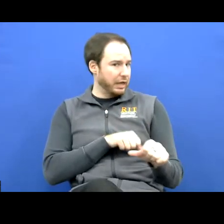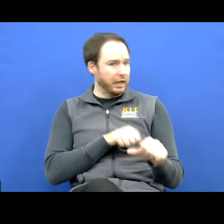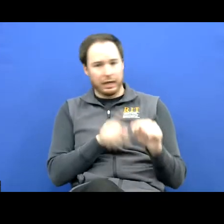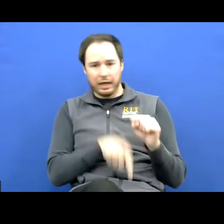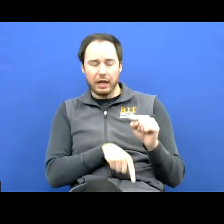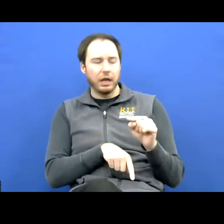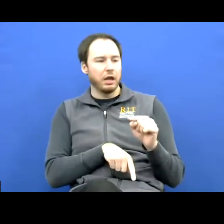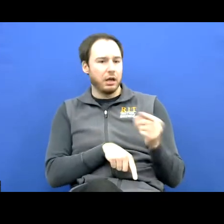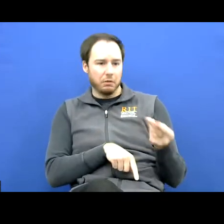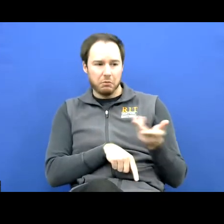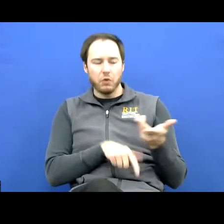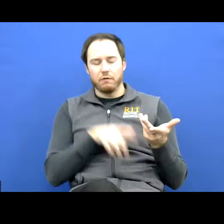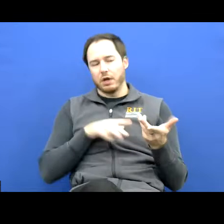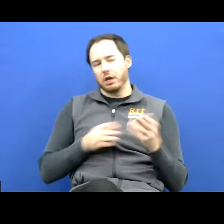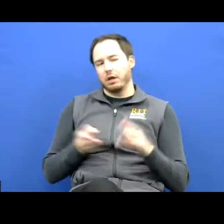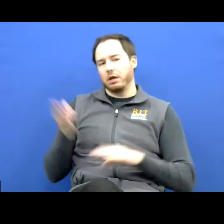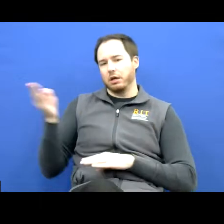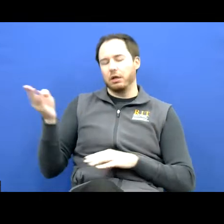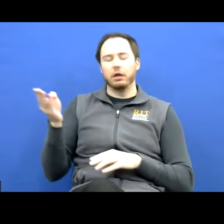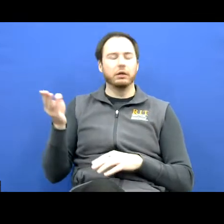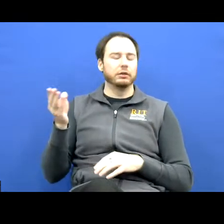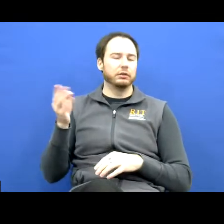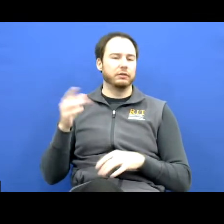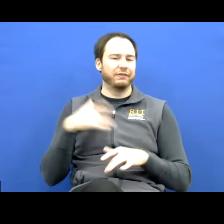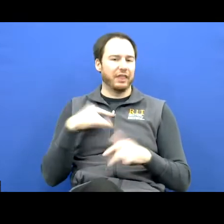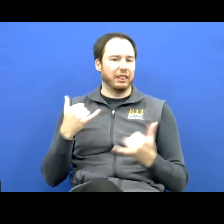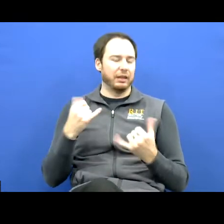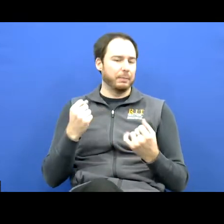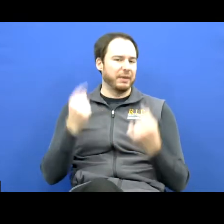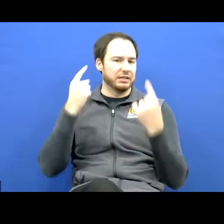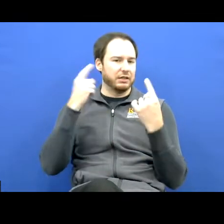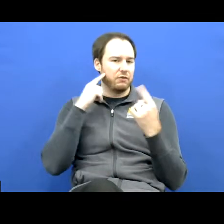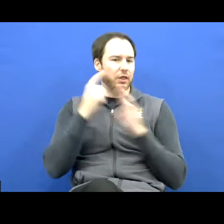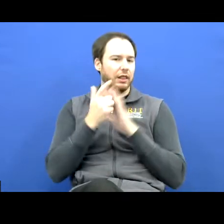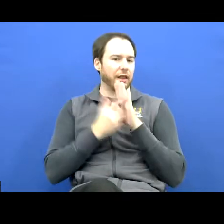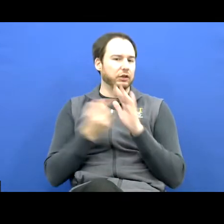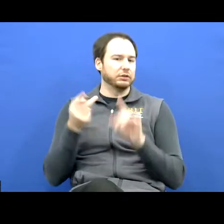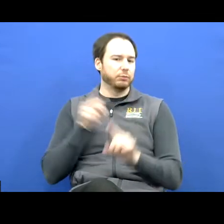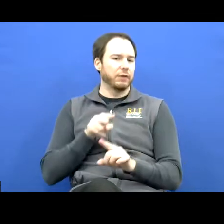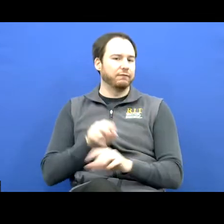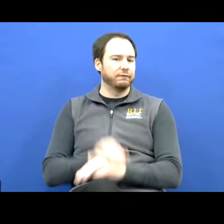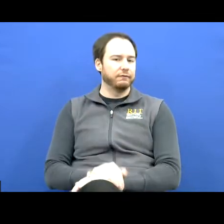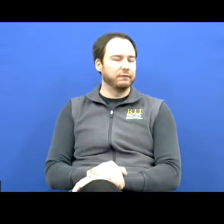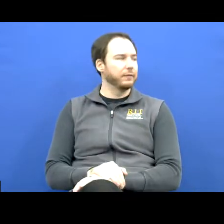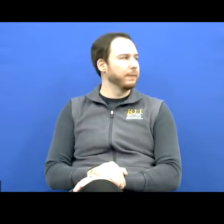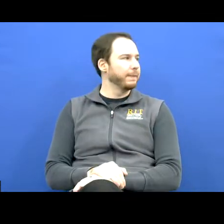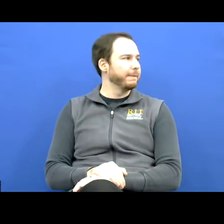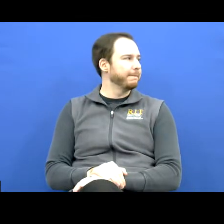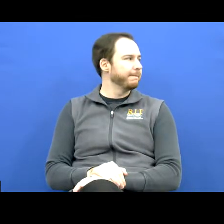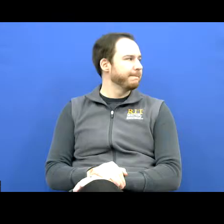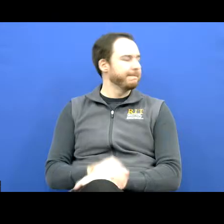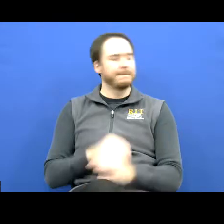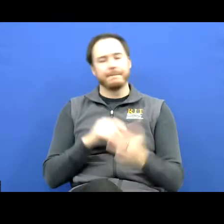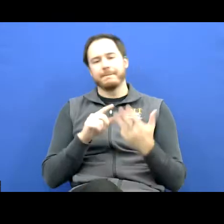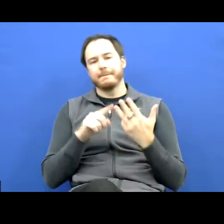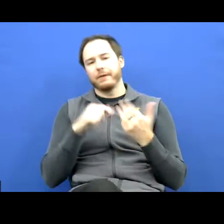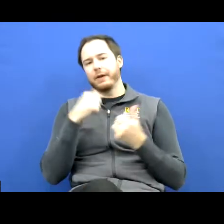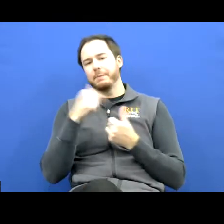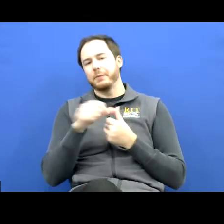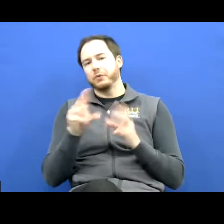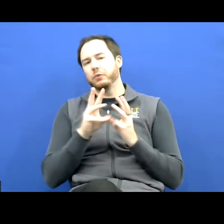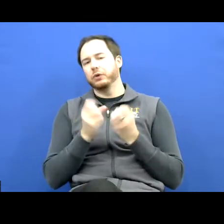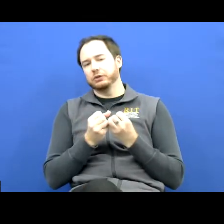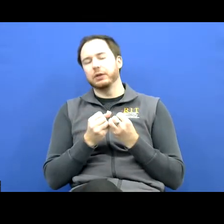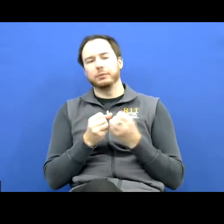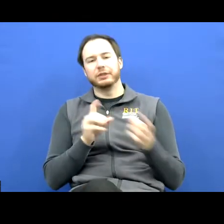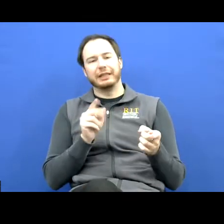do in terms of, so this made the most sense from a legal standpoint, so. And Yeah, I remember talking about it workshop. Yeah. Dan was